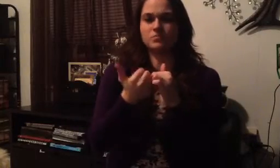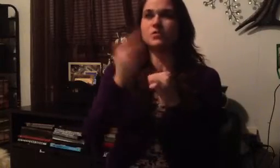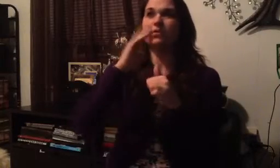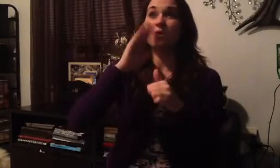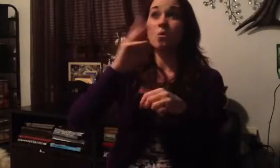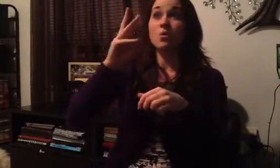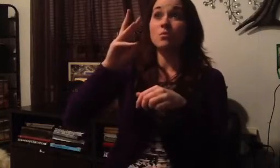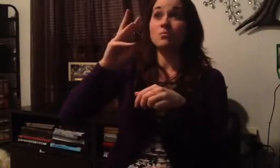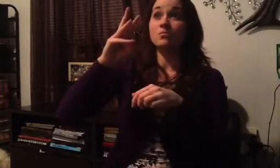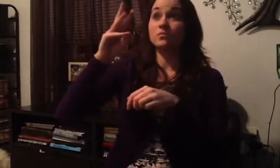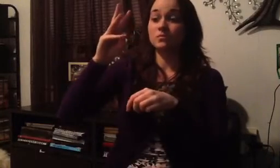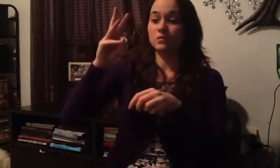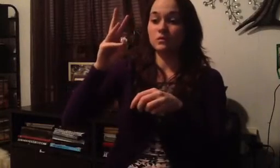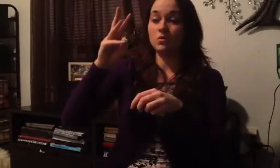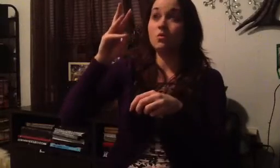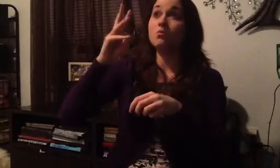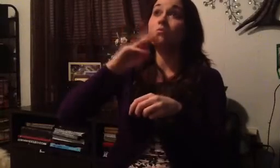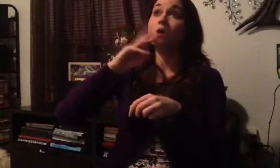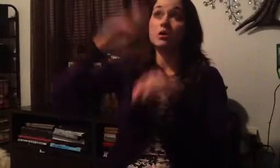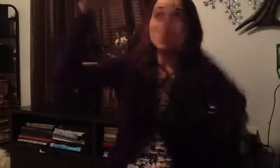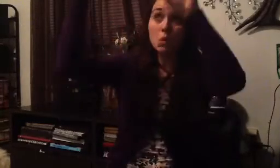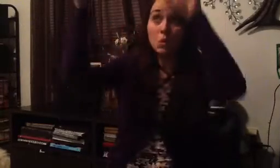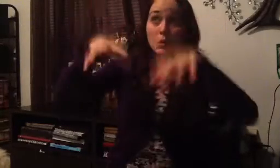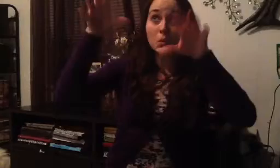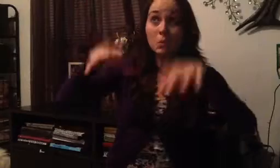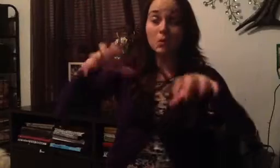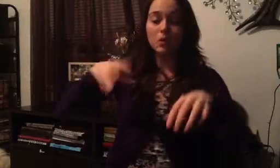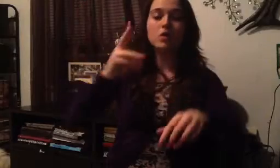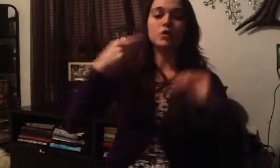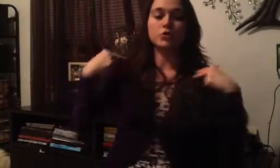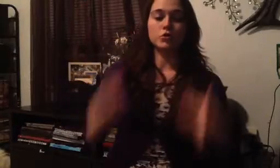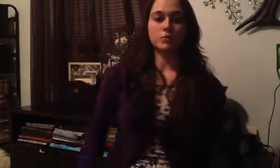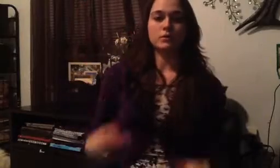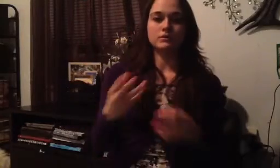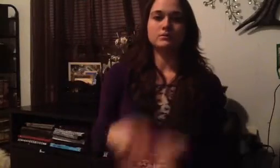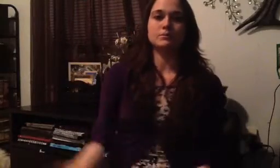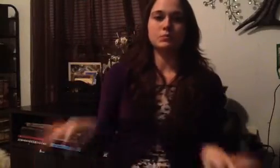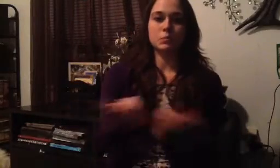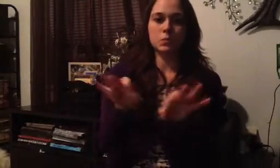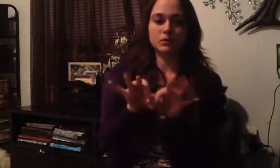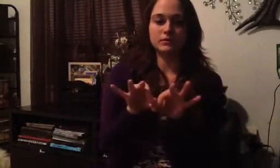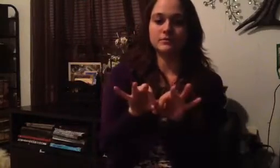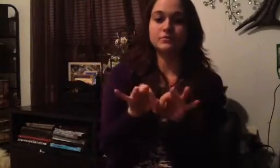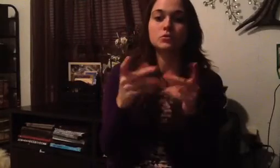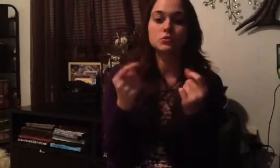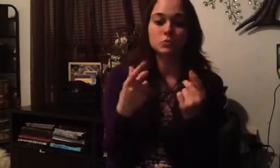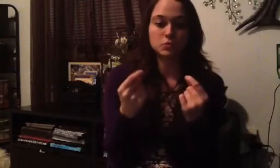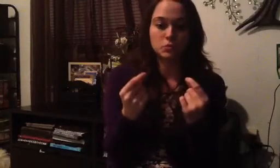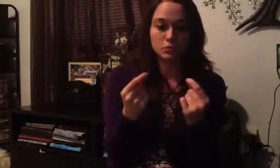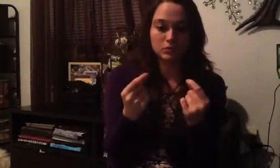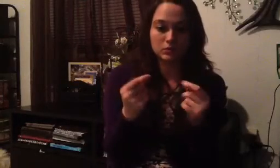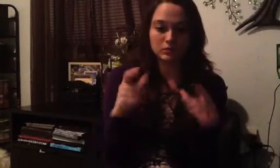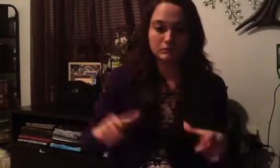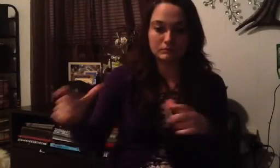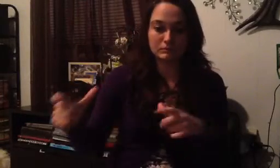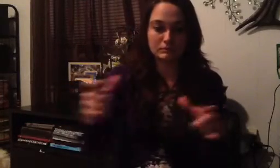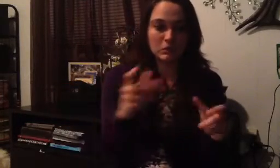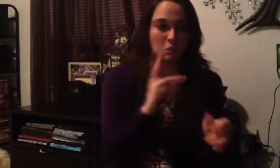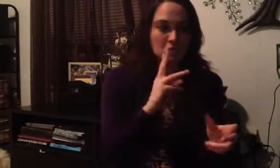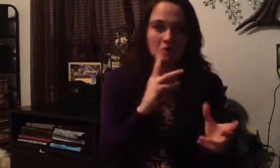on the land surface as rain or melts as snow. But we have put in dams and rivers to hold this water.